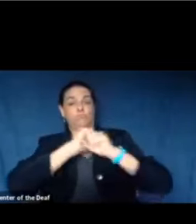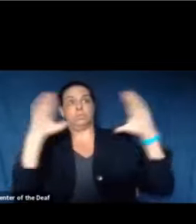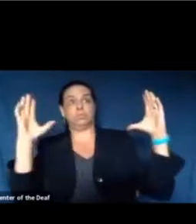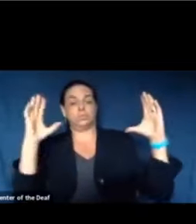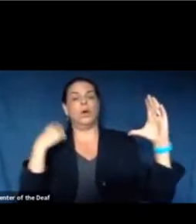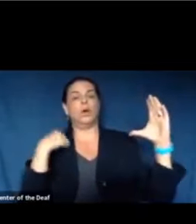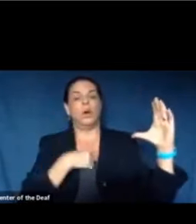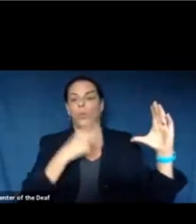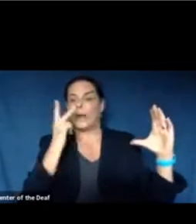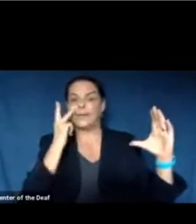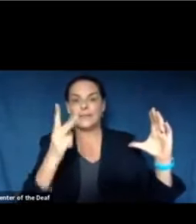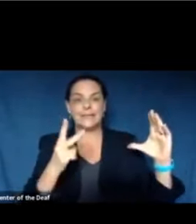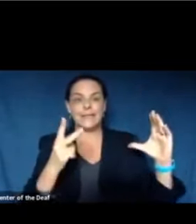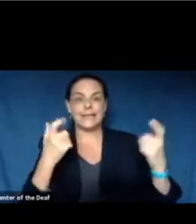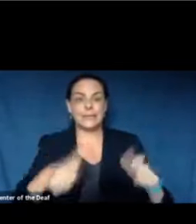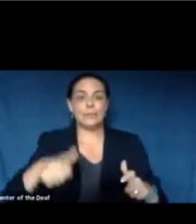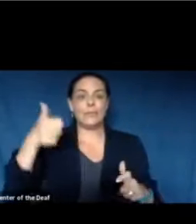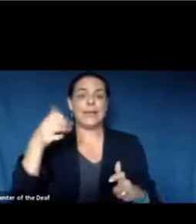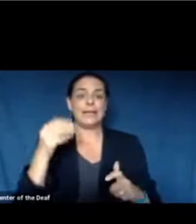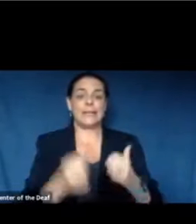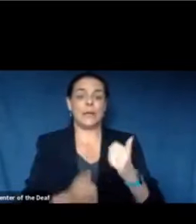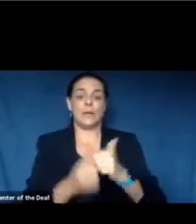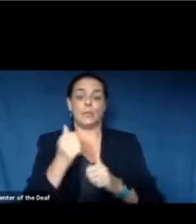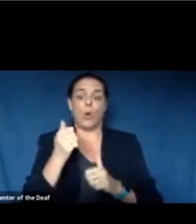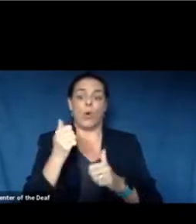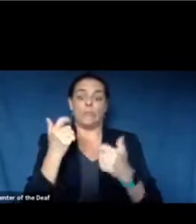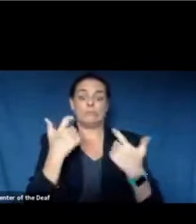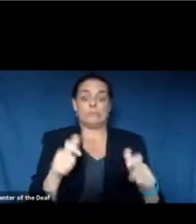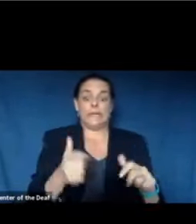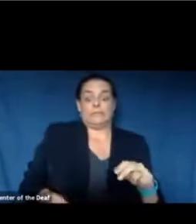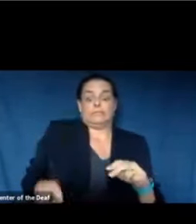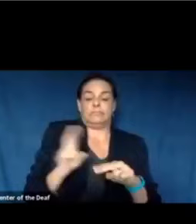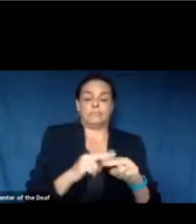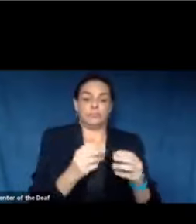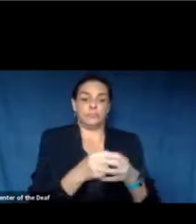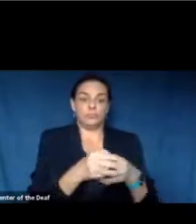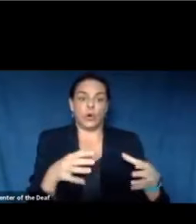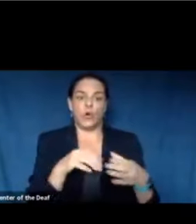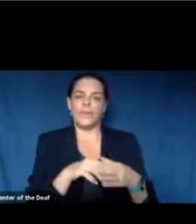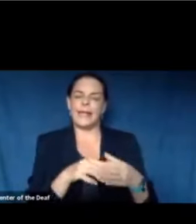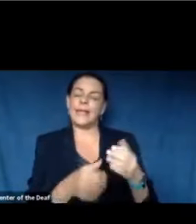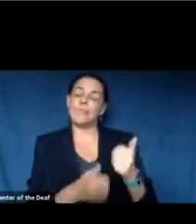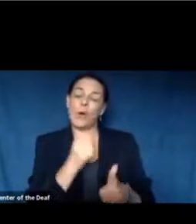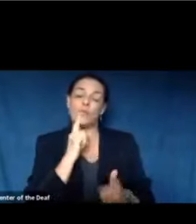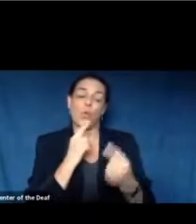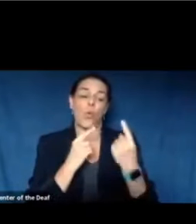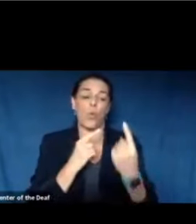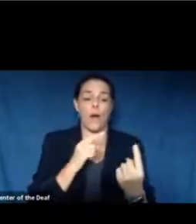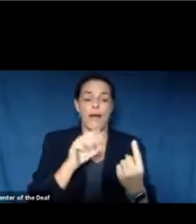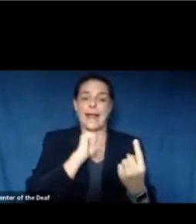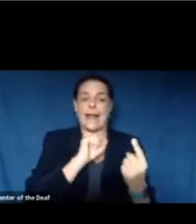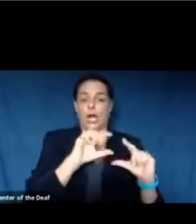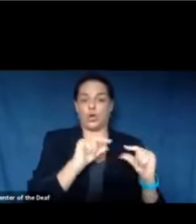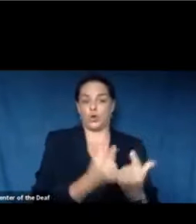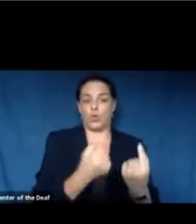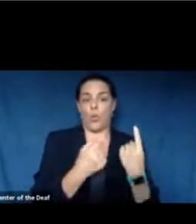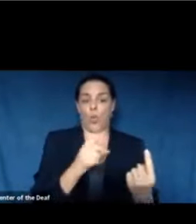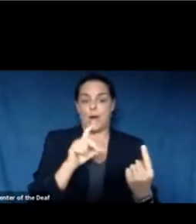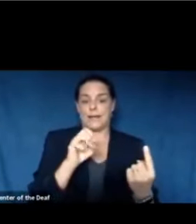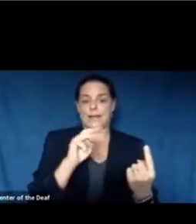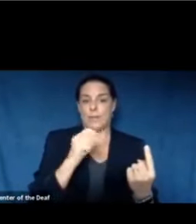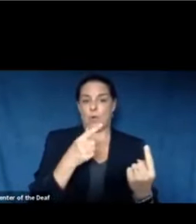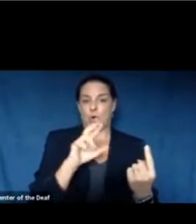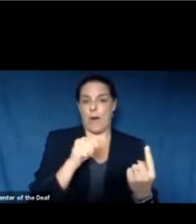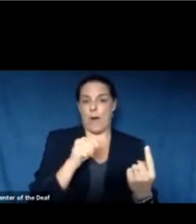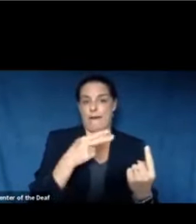the largest and most significant growth in pretty much one age group and one demographic. So that kind of plays into the decision